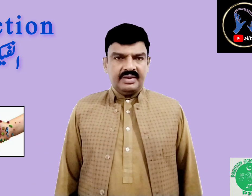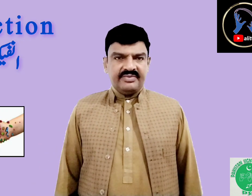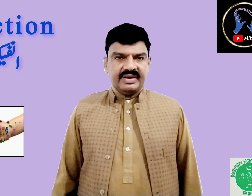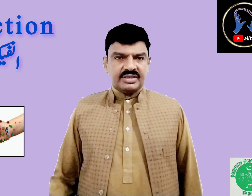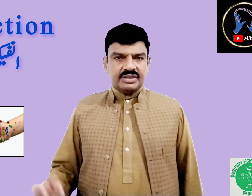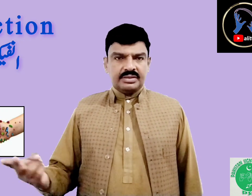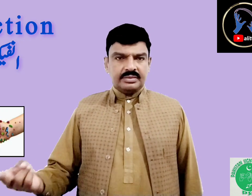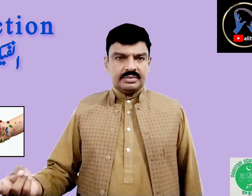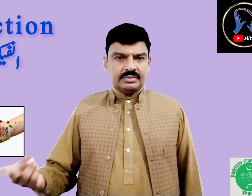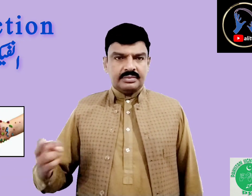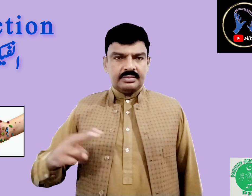infection